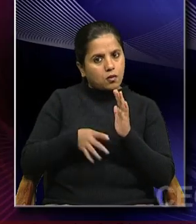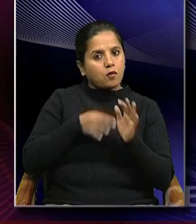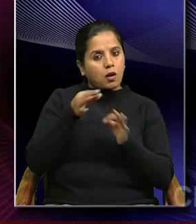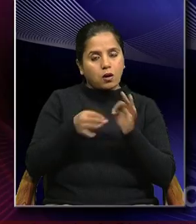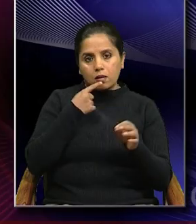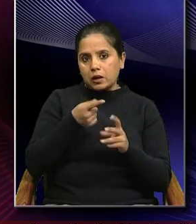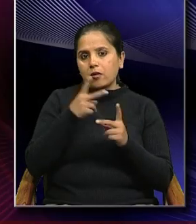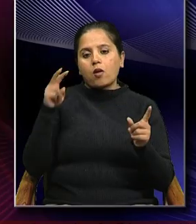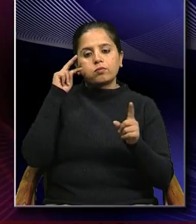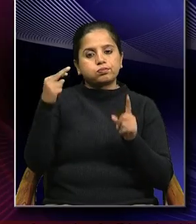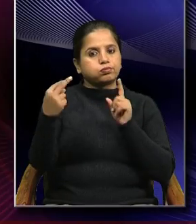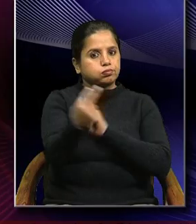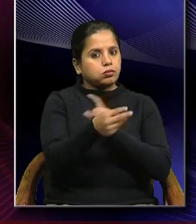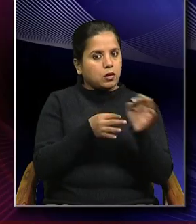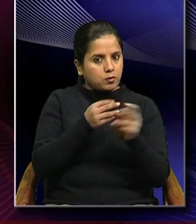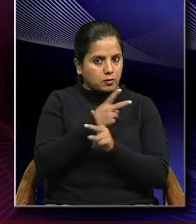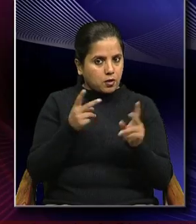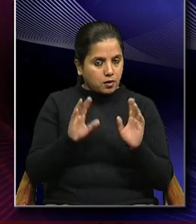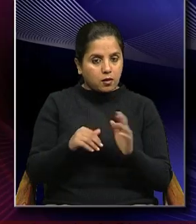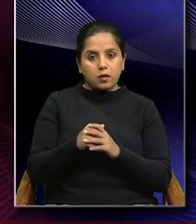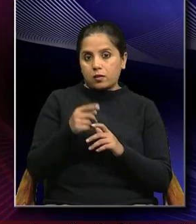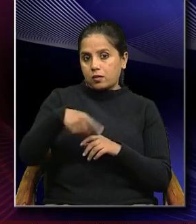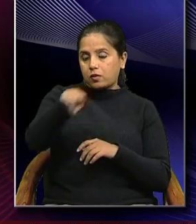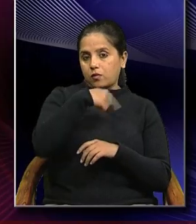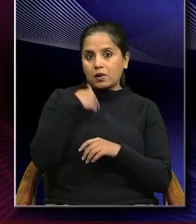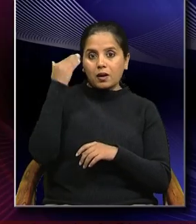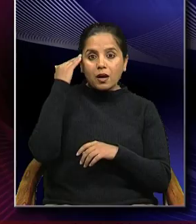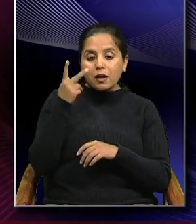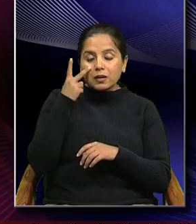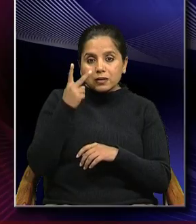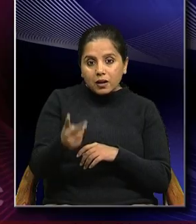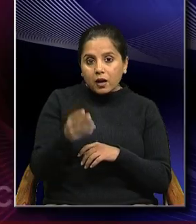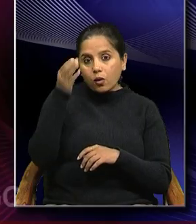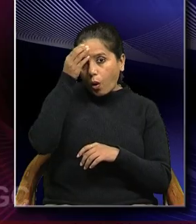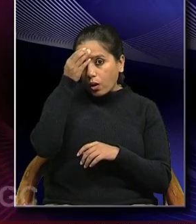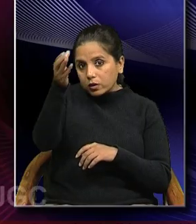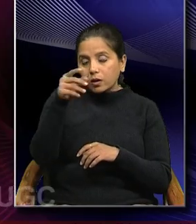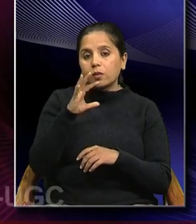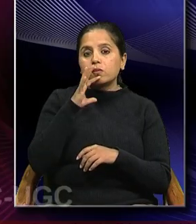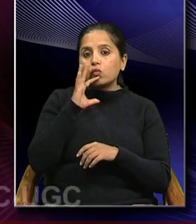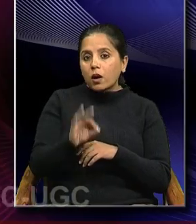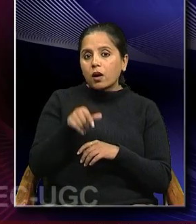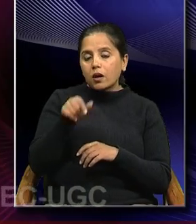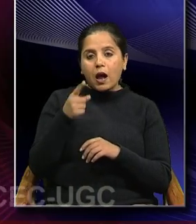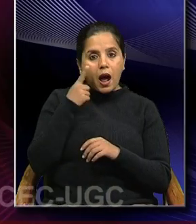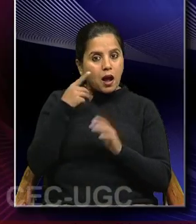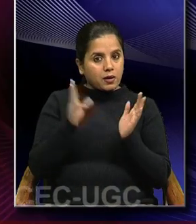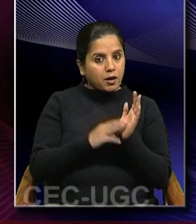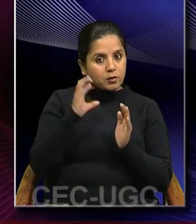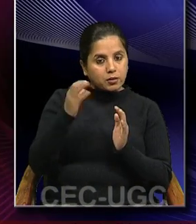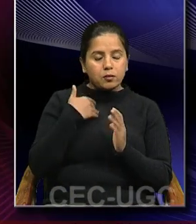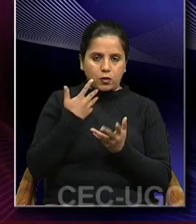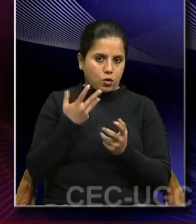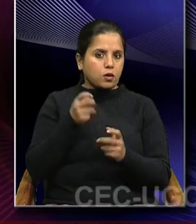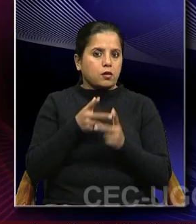it from different perspectives. So, when we look at the conceptual reality of IMC, I would tell you